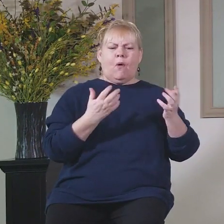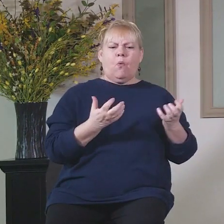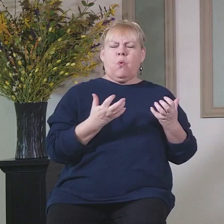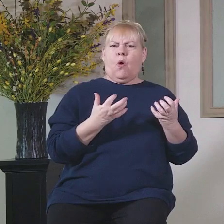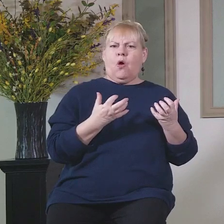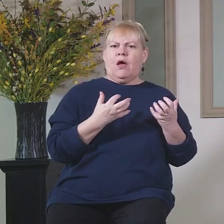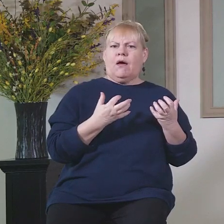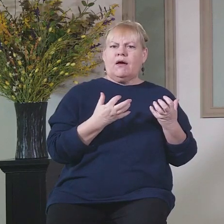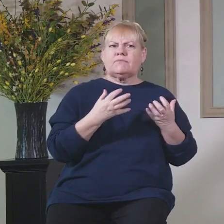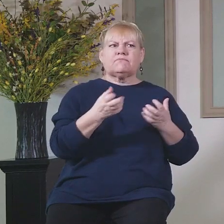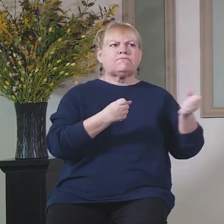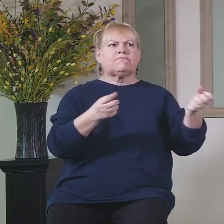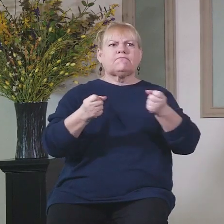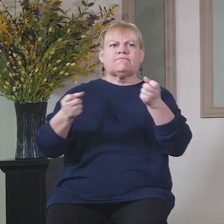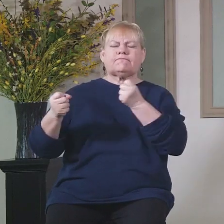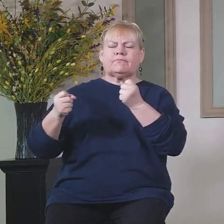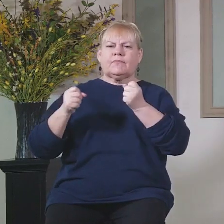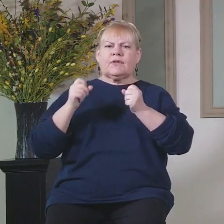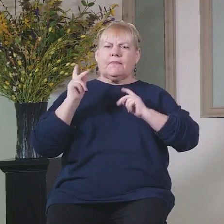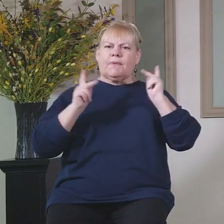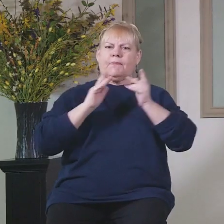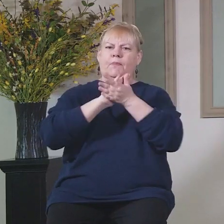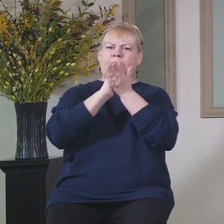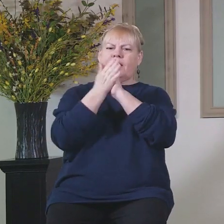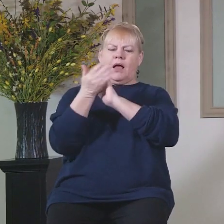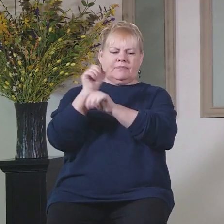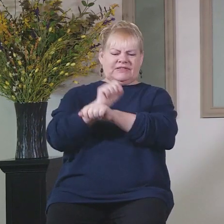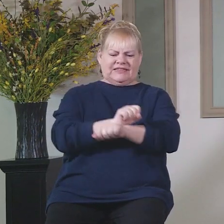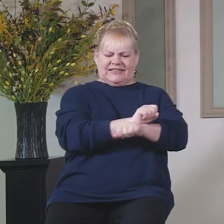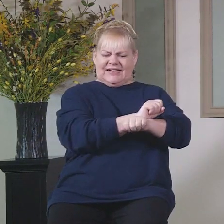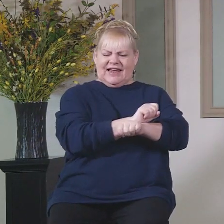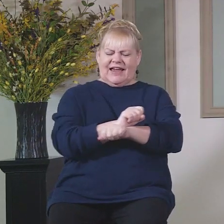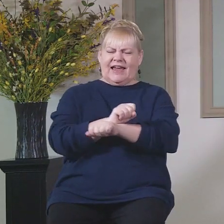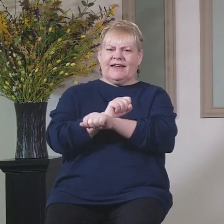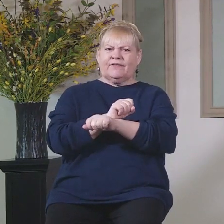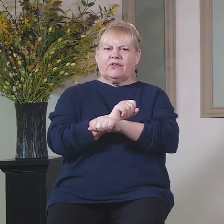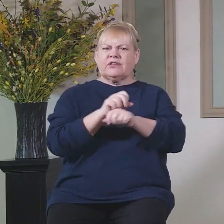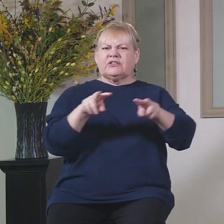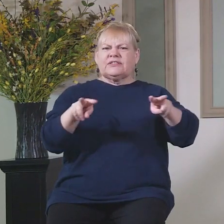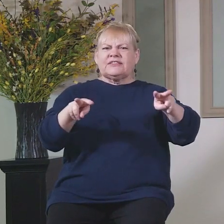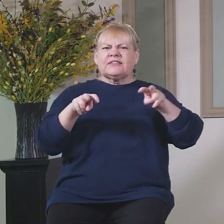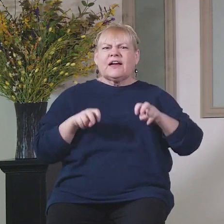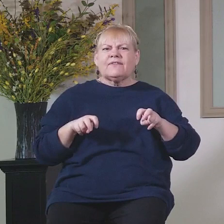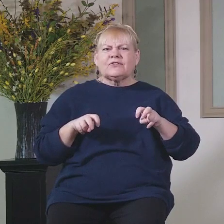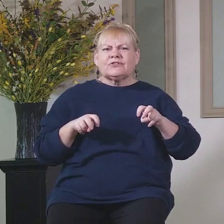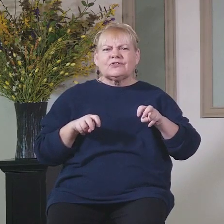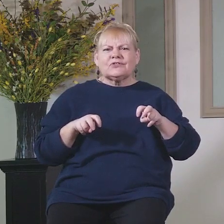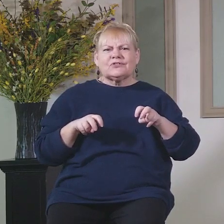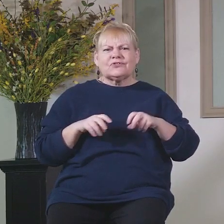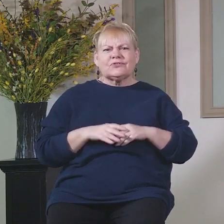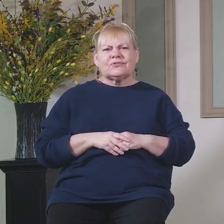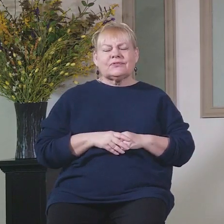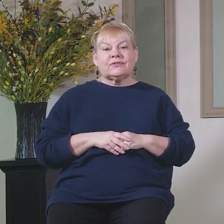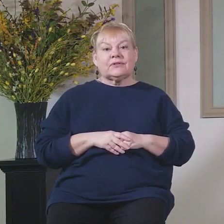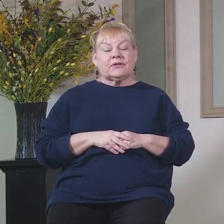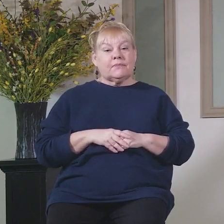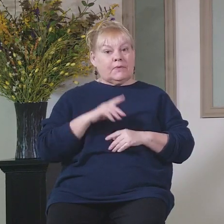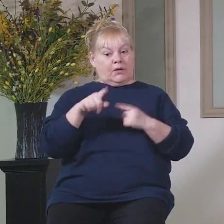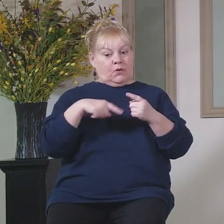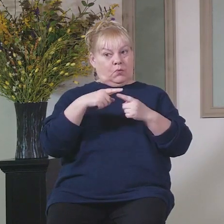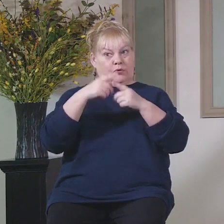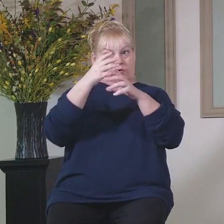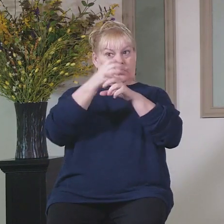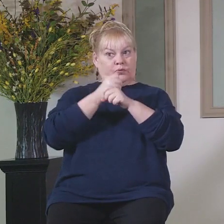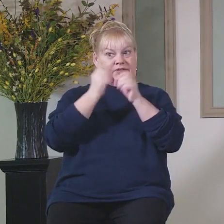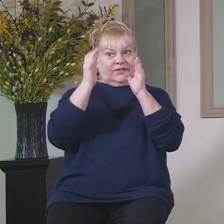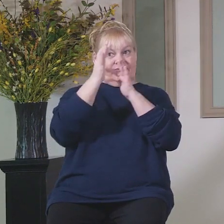want. Humans become slaves to their own selfishness. But when you receive